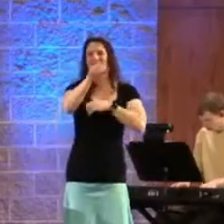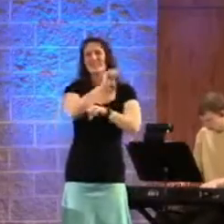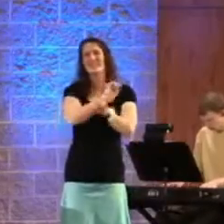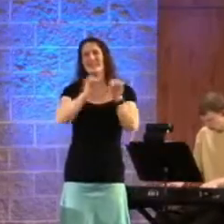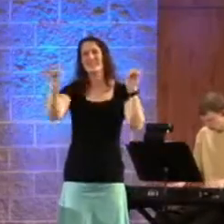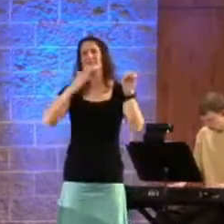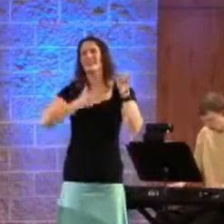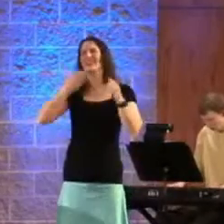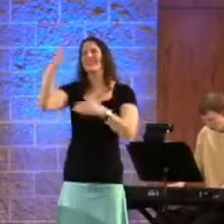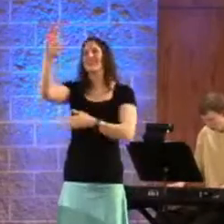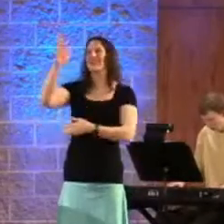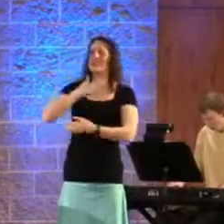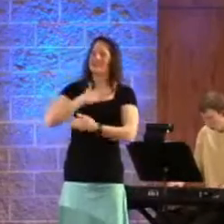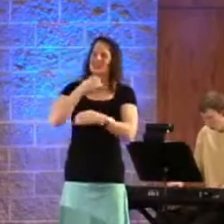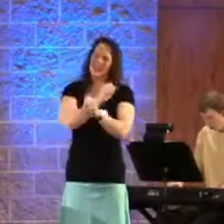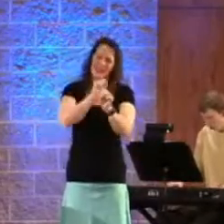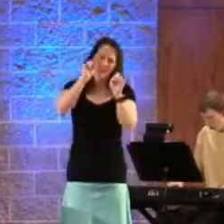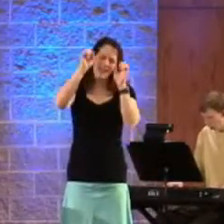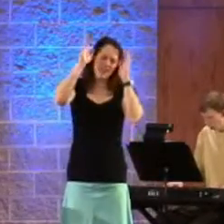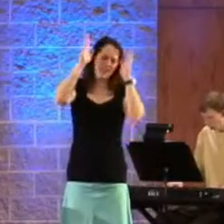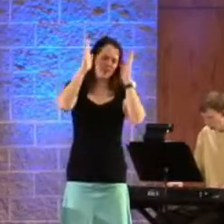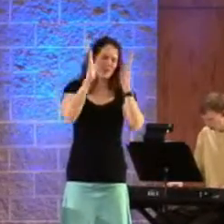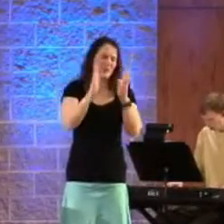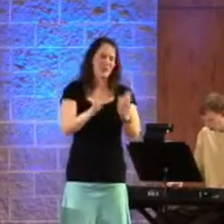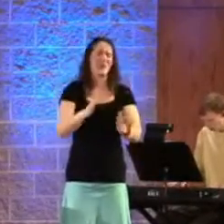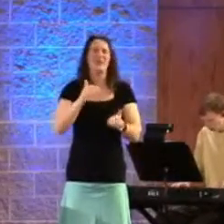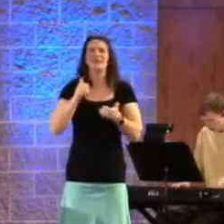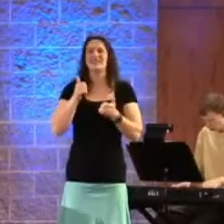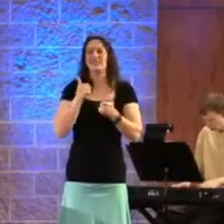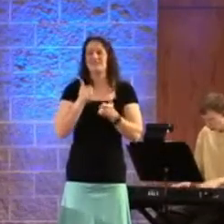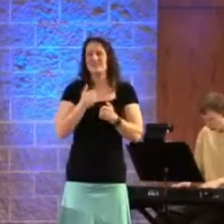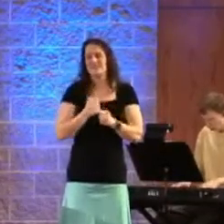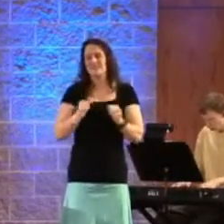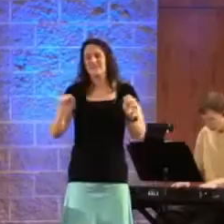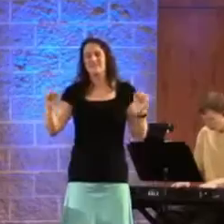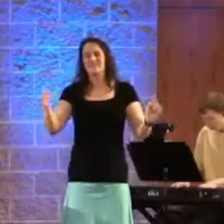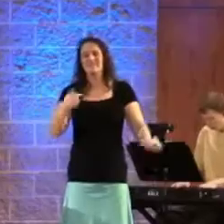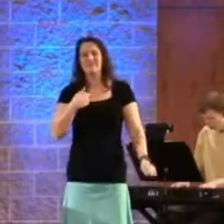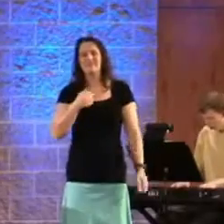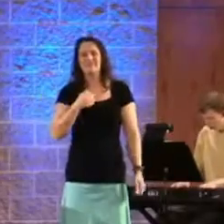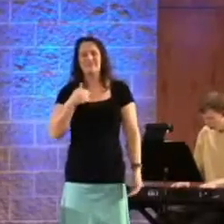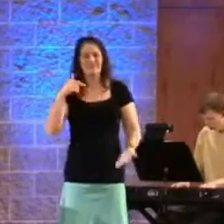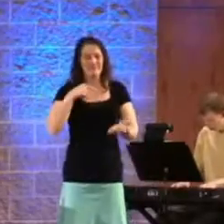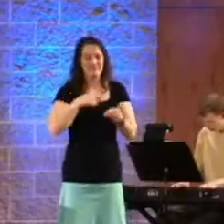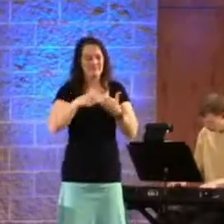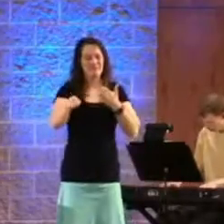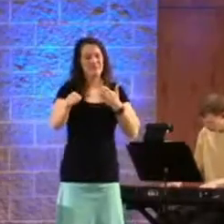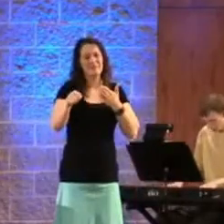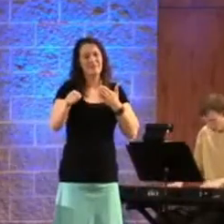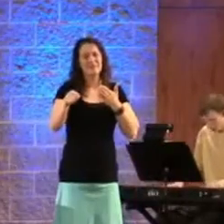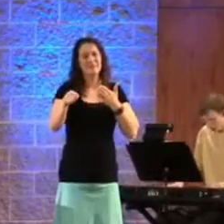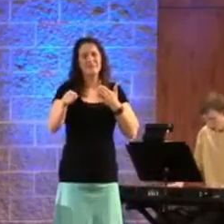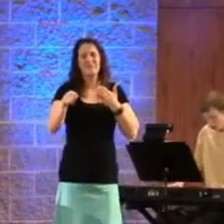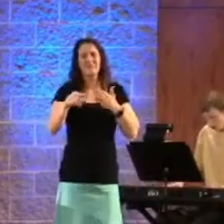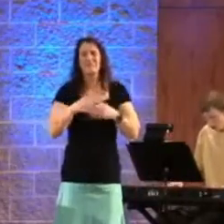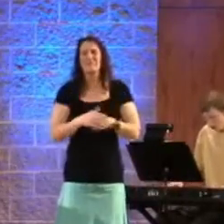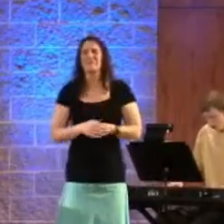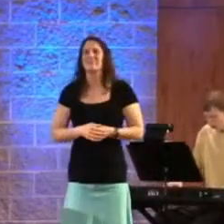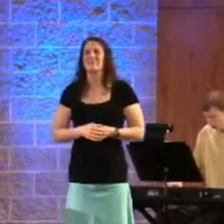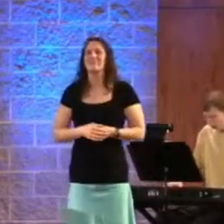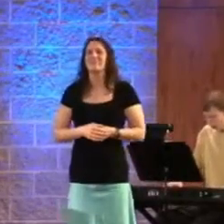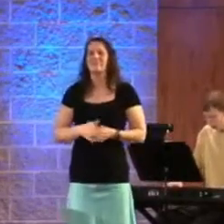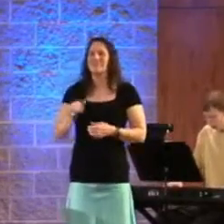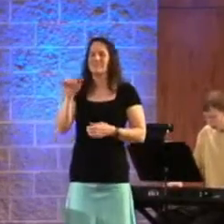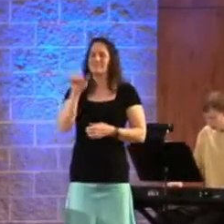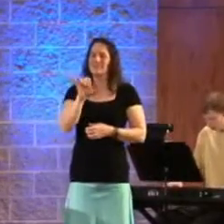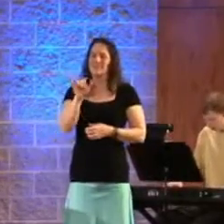free. My God, my Savior, His ransomed me, and like